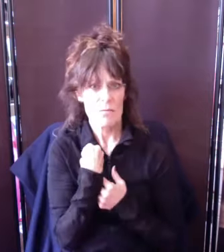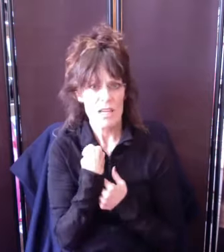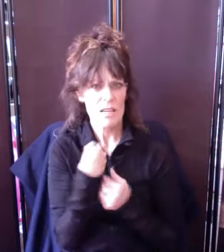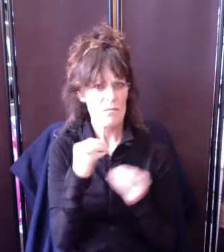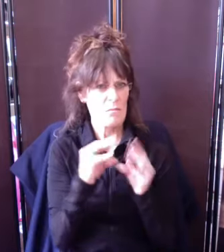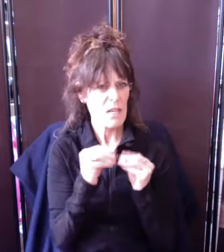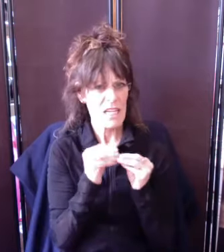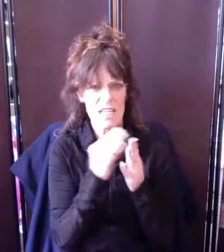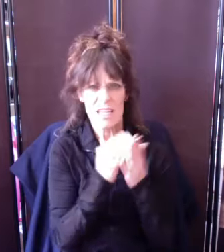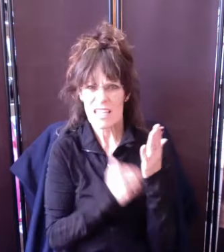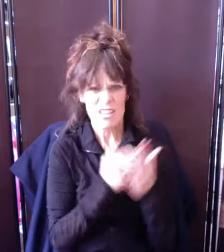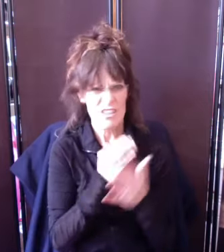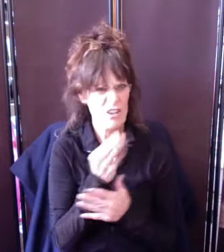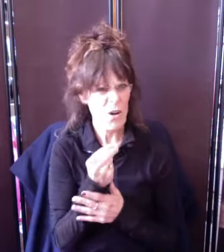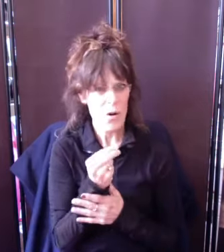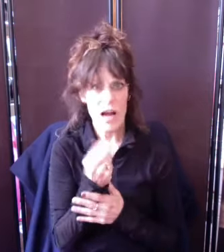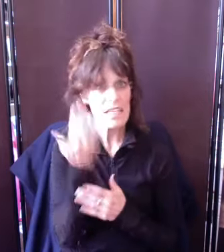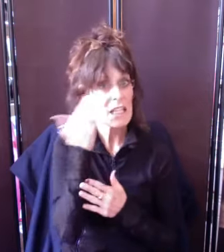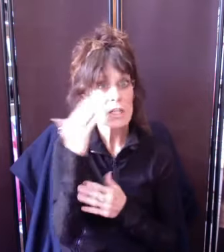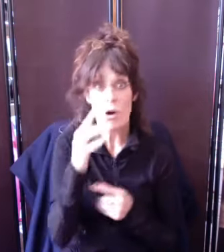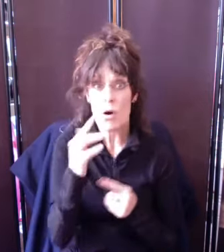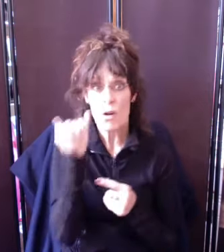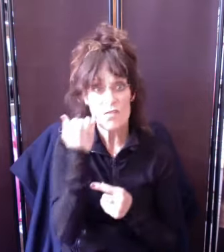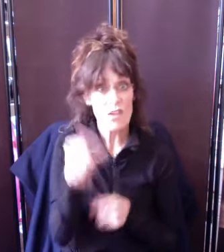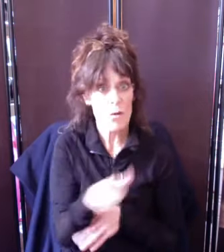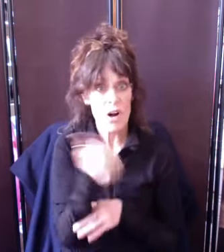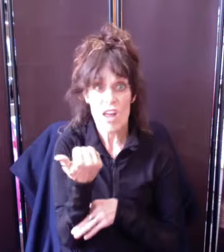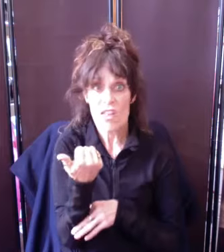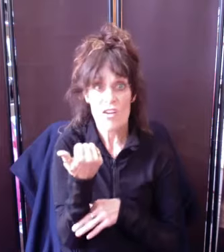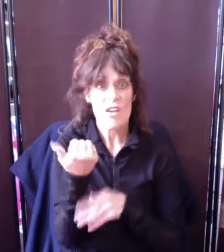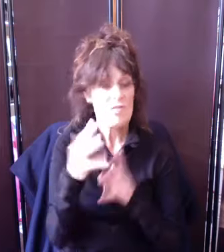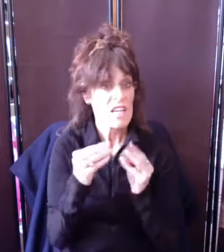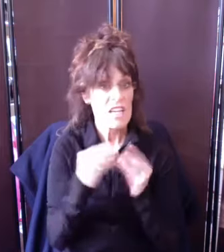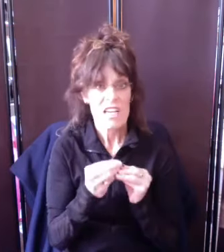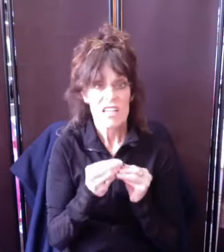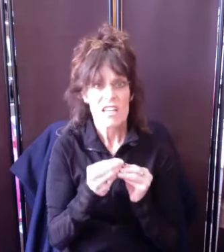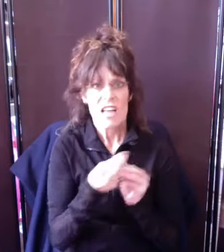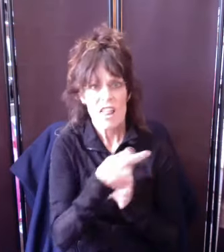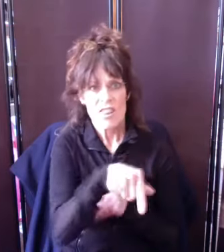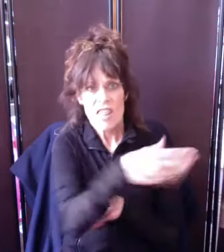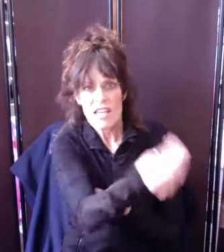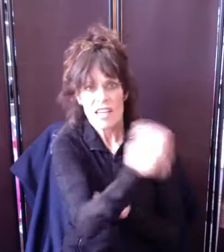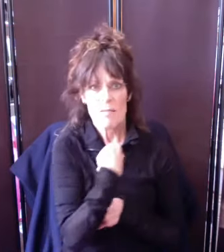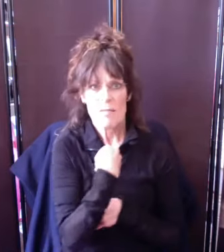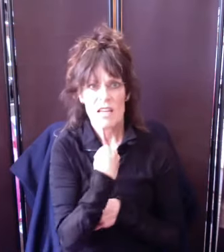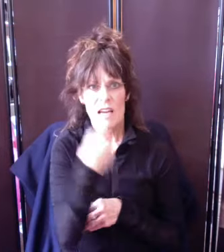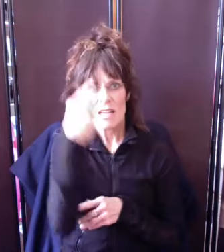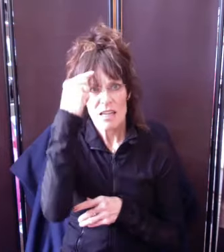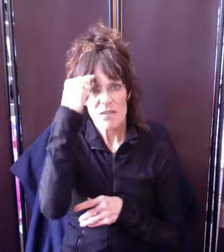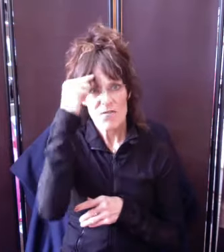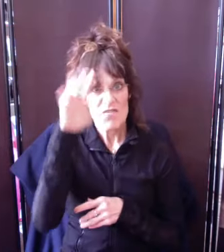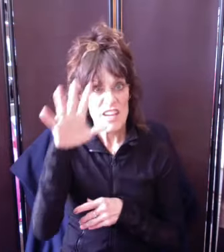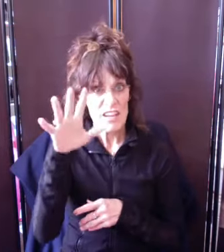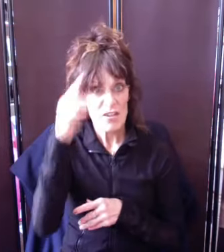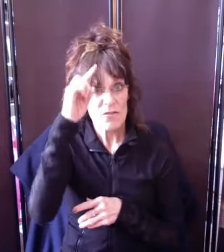I didn't know that there were other meetings. This is long before the internet, right? They gave me a nickel for the payphone if I wanted to call somebody, right?